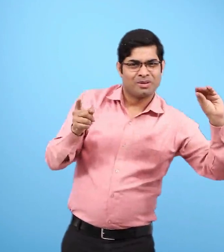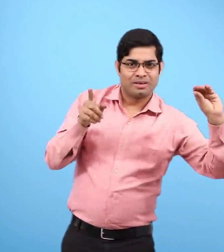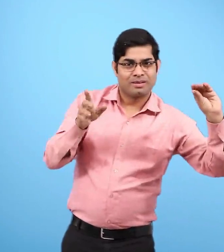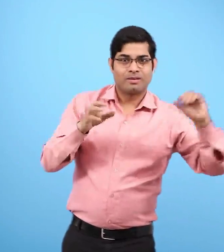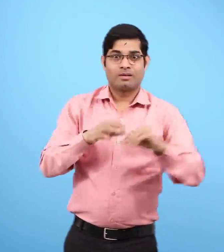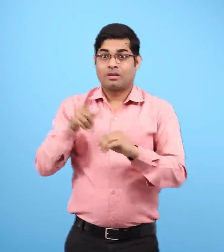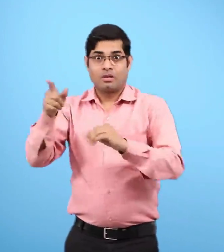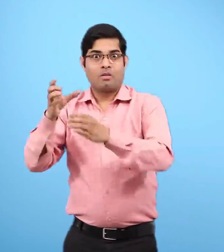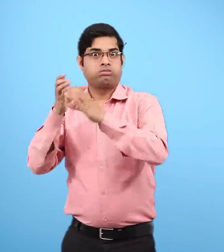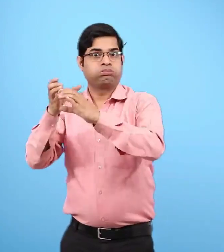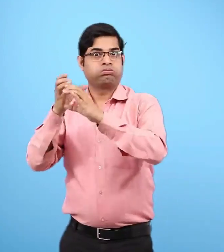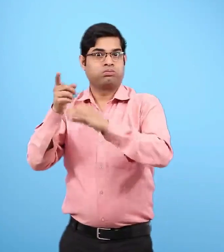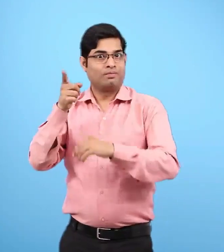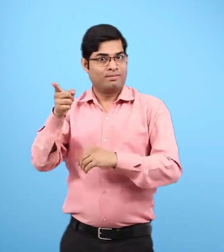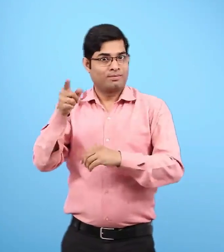Hence, it is the thickest.